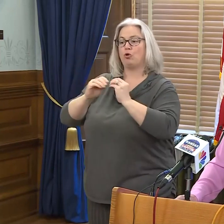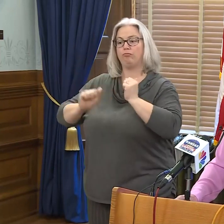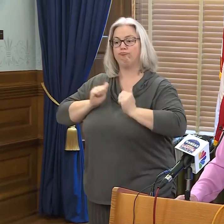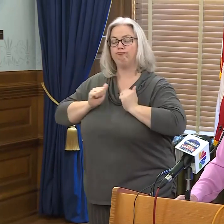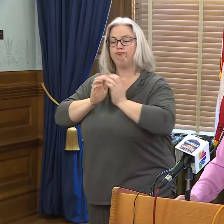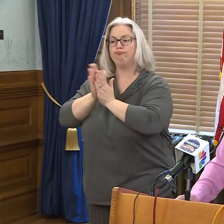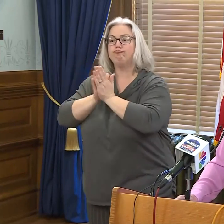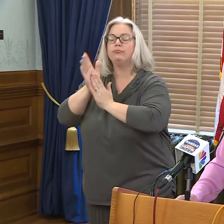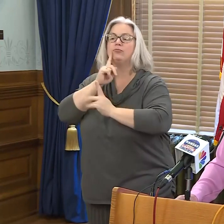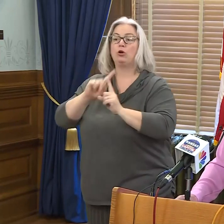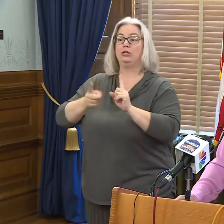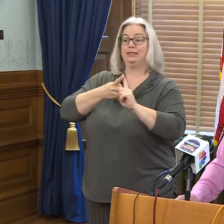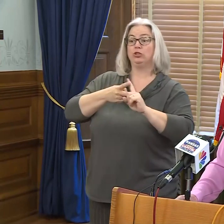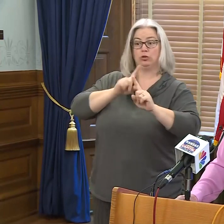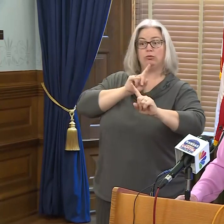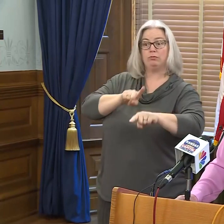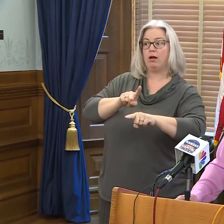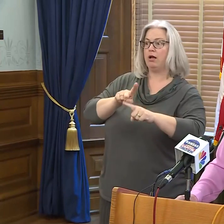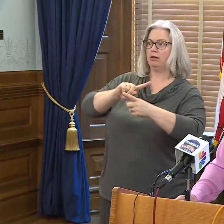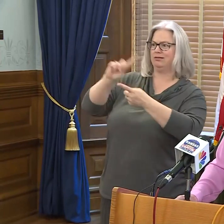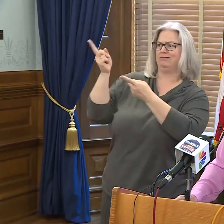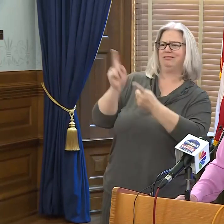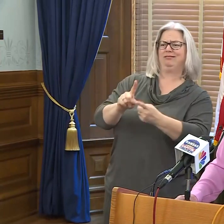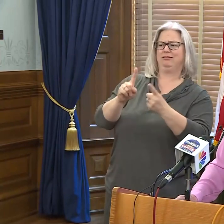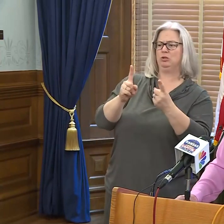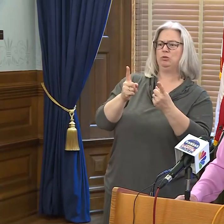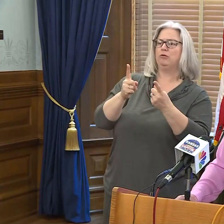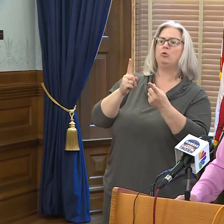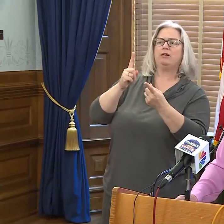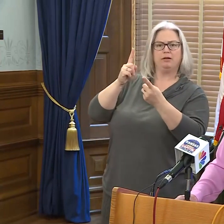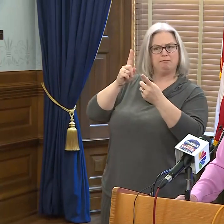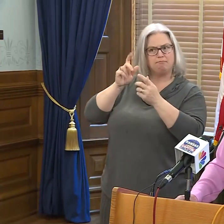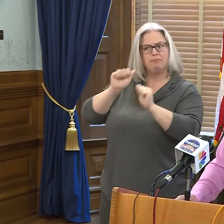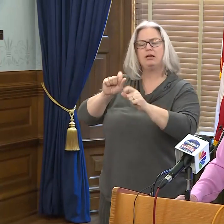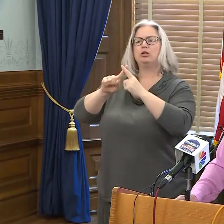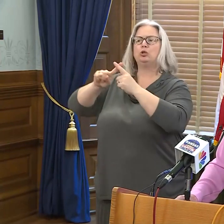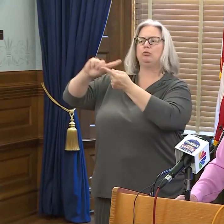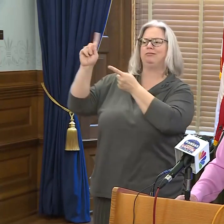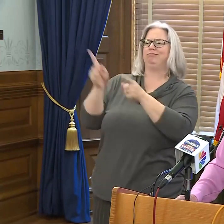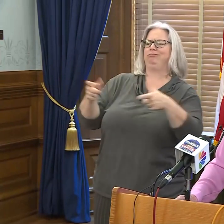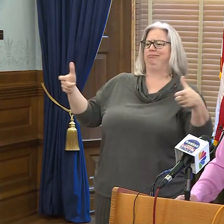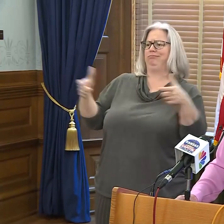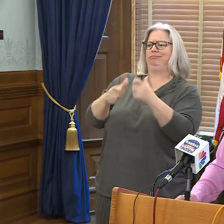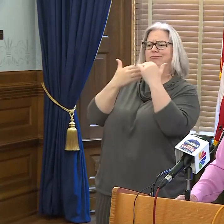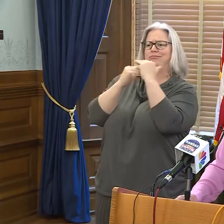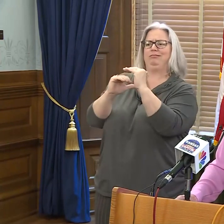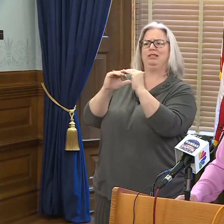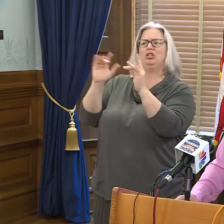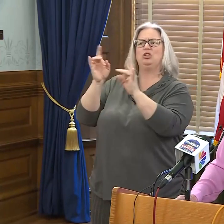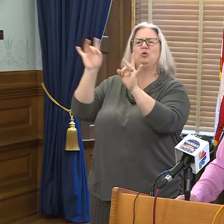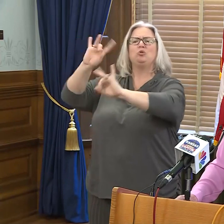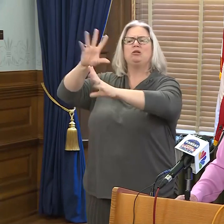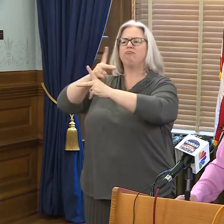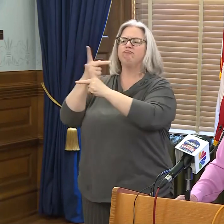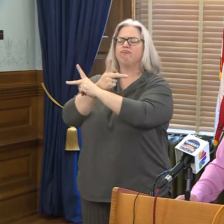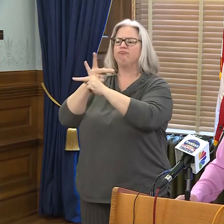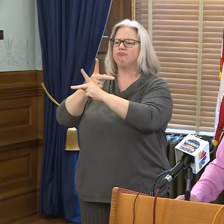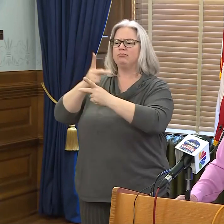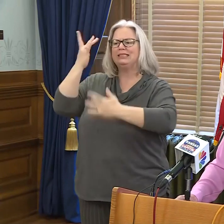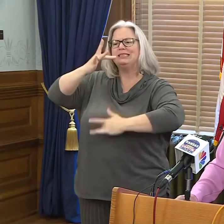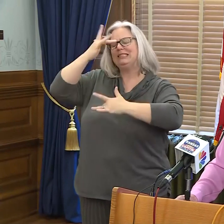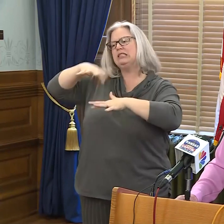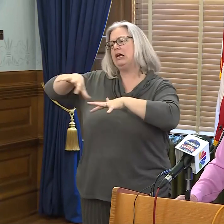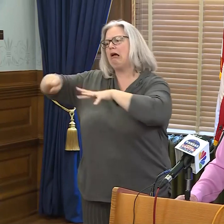initial response, we've managed to stave off some of the worst aspects of this disease that we have seen take hold in other